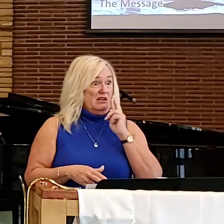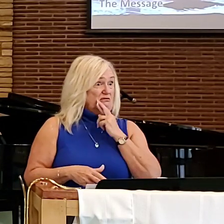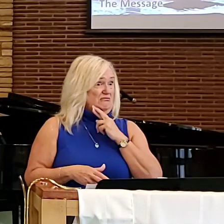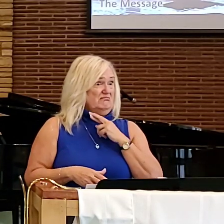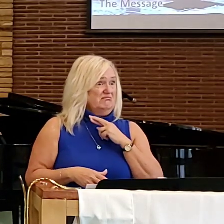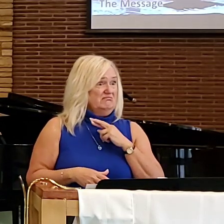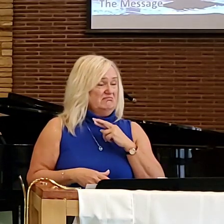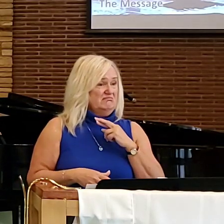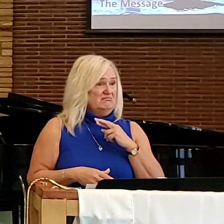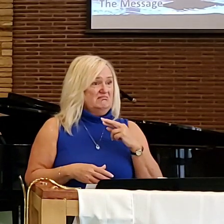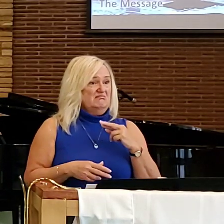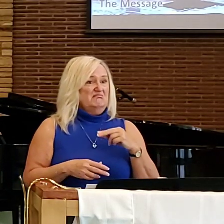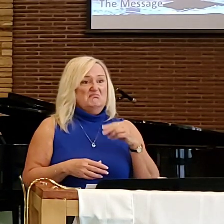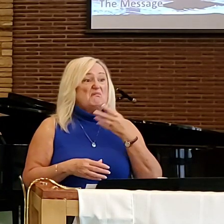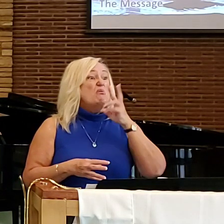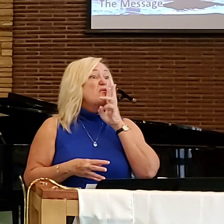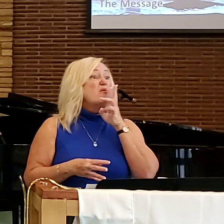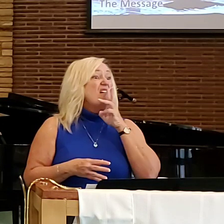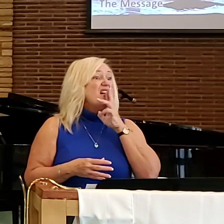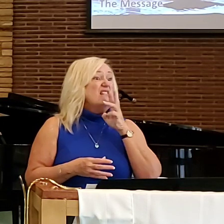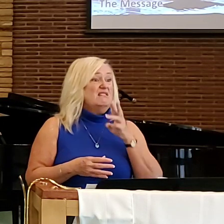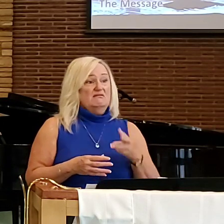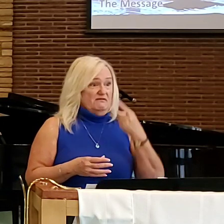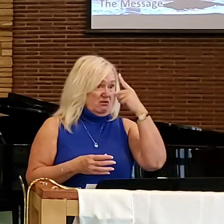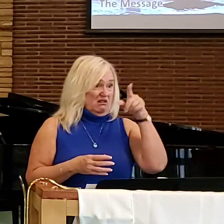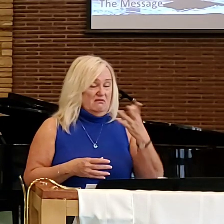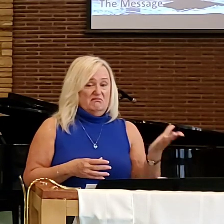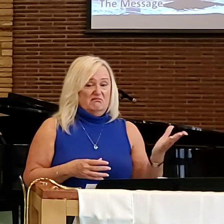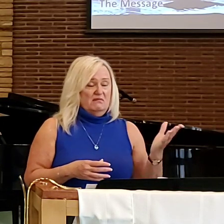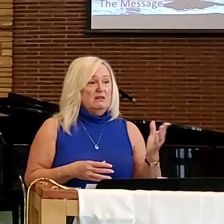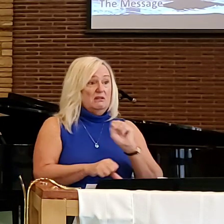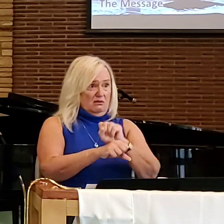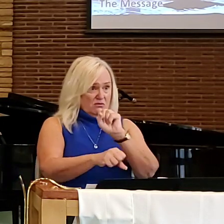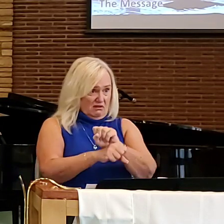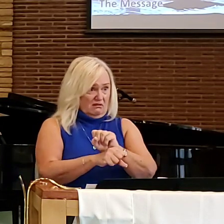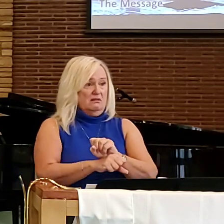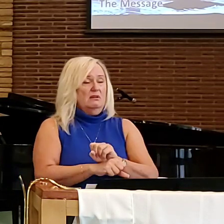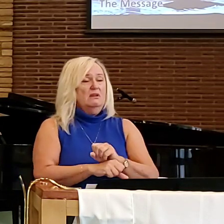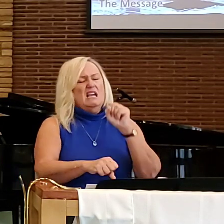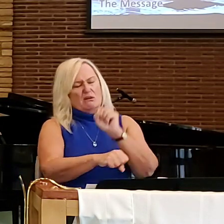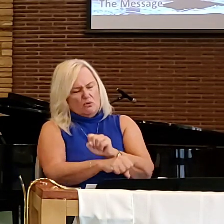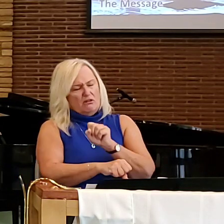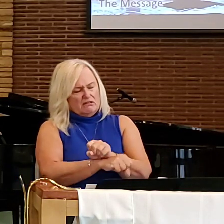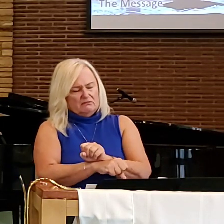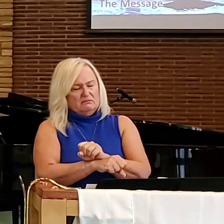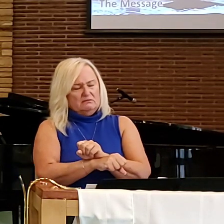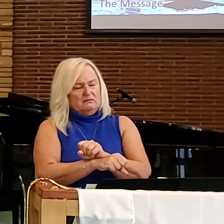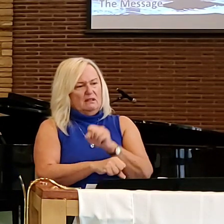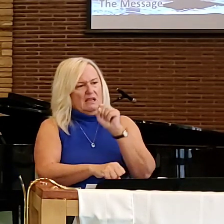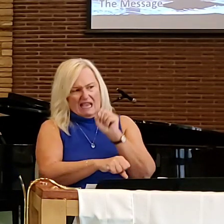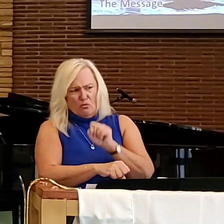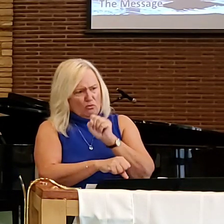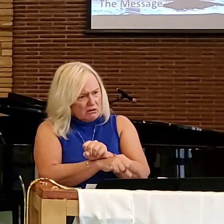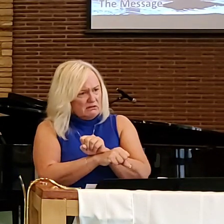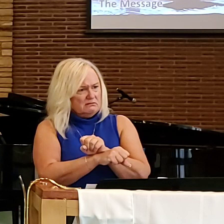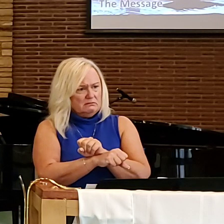There's no water jugs. You worked, and you worked, and you